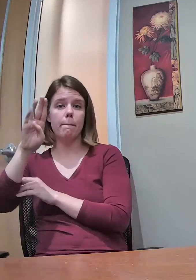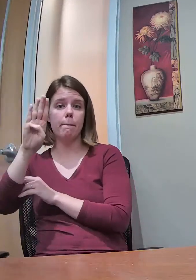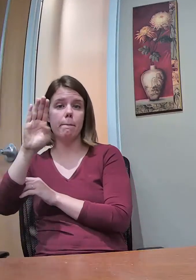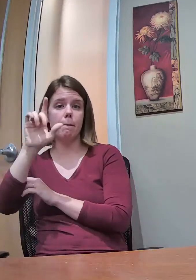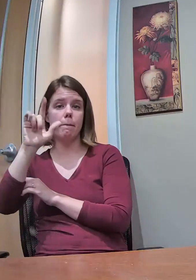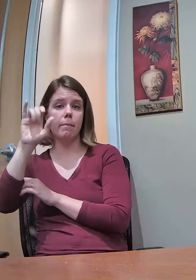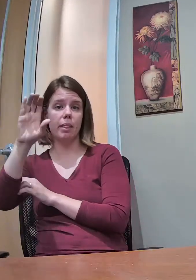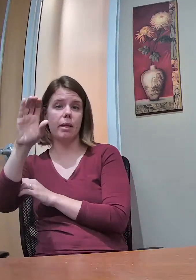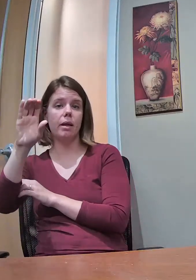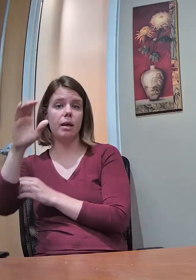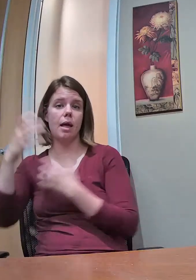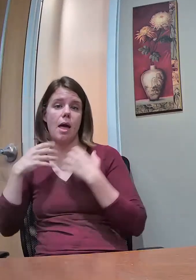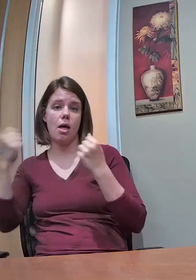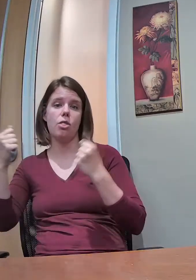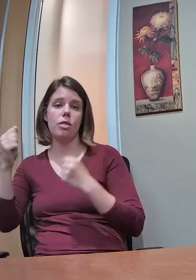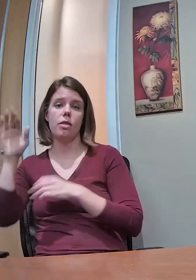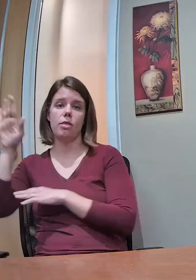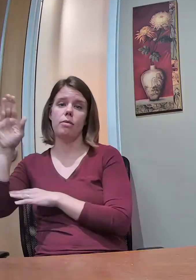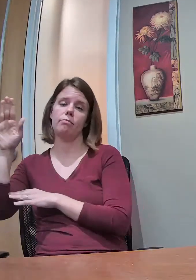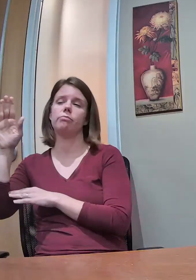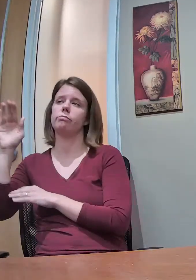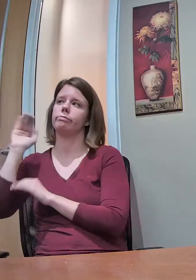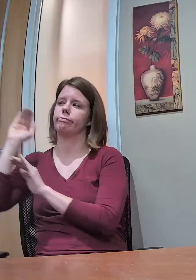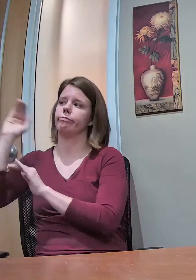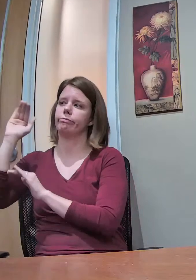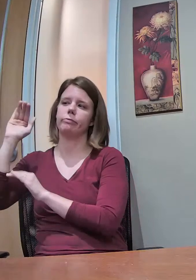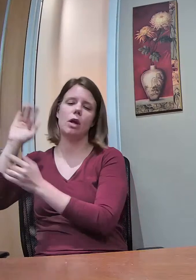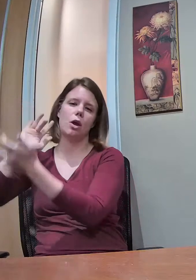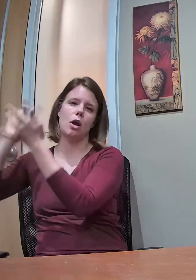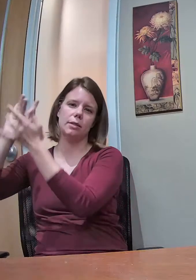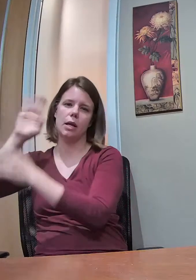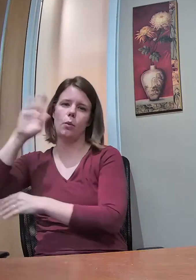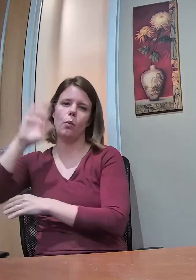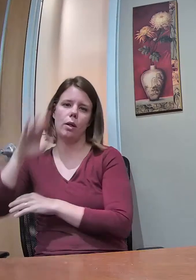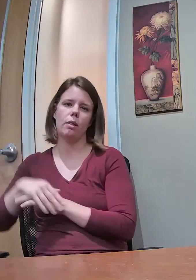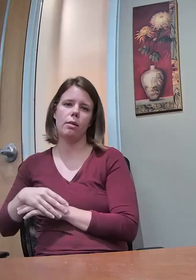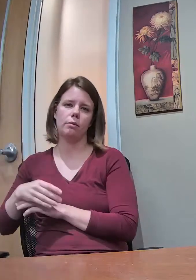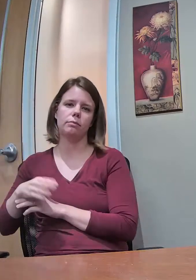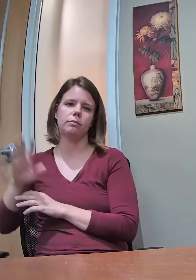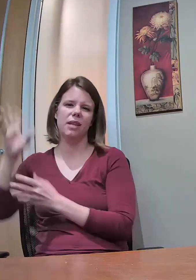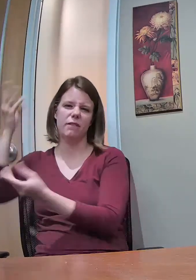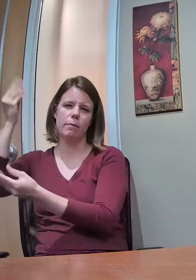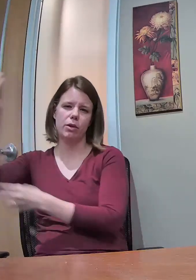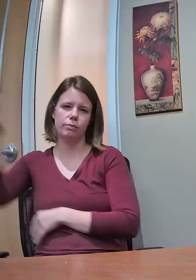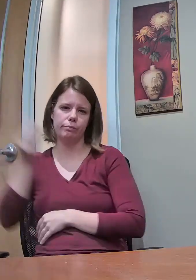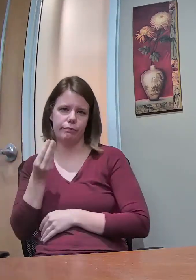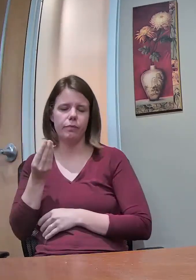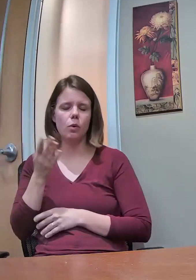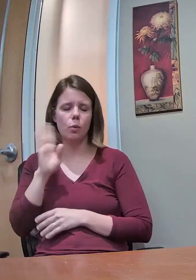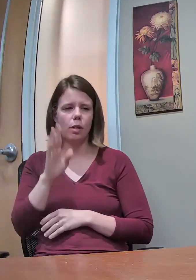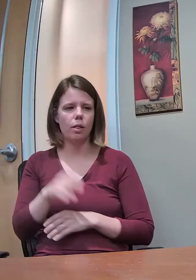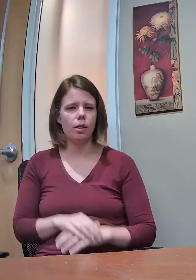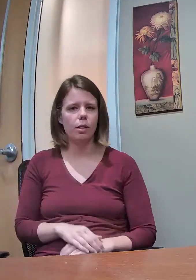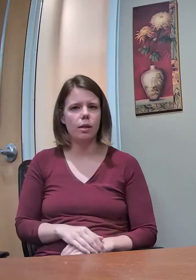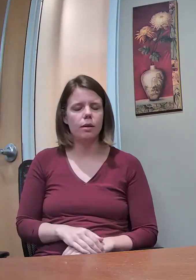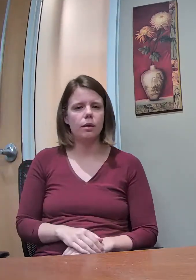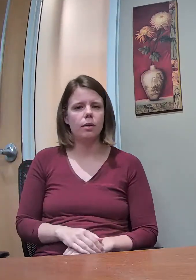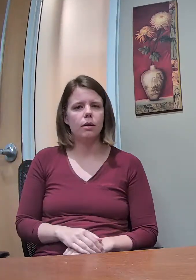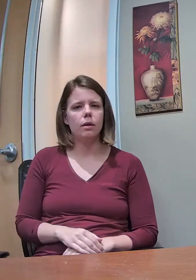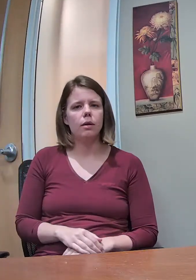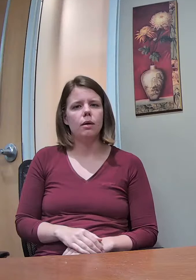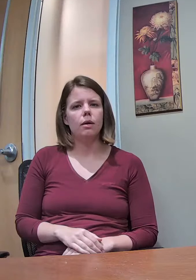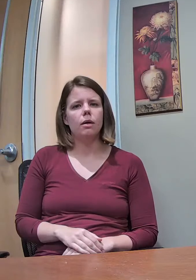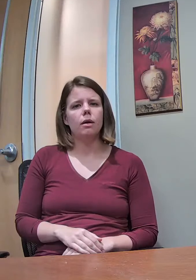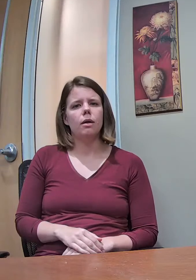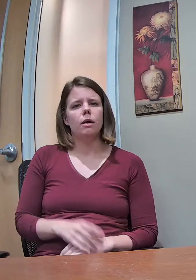guidance. So we're going to gradually resume social absences and temporary absences. Residents who are